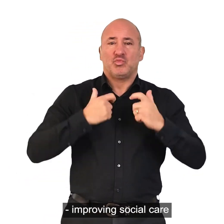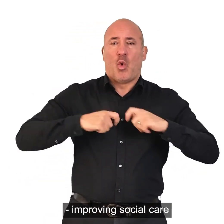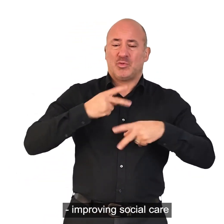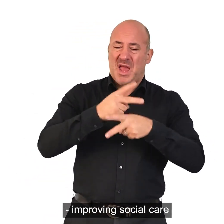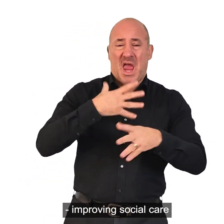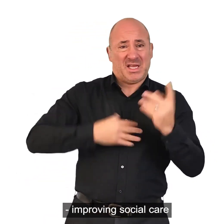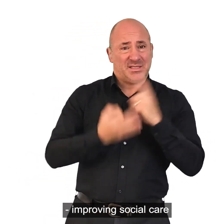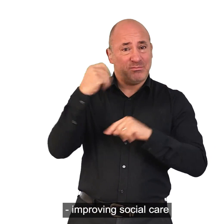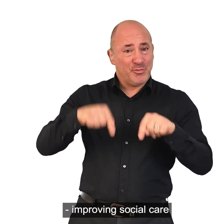improving social care.